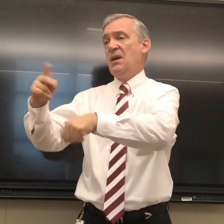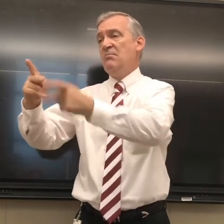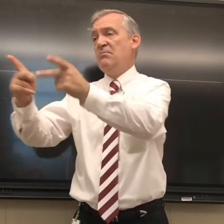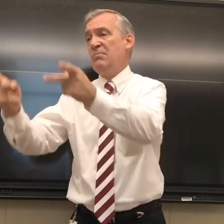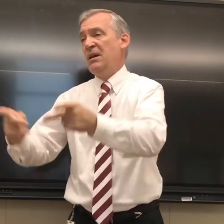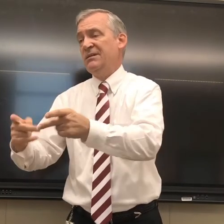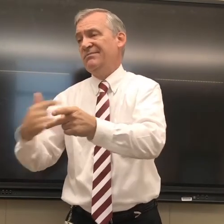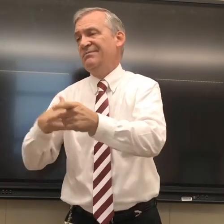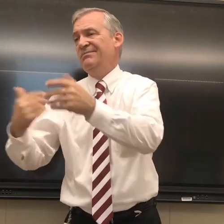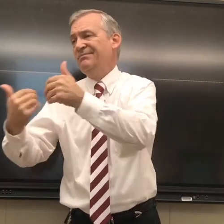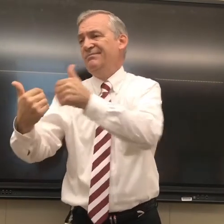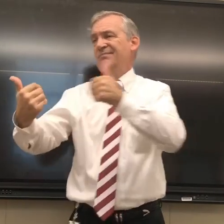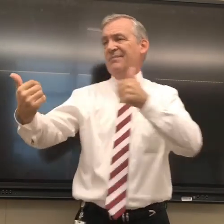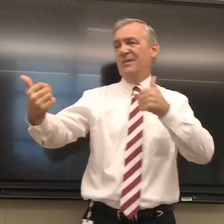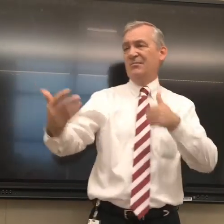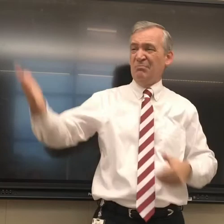our lives,